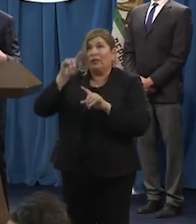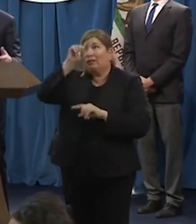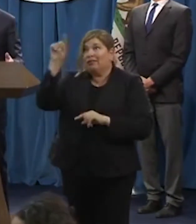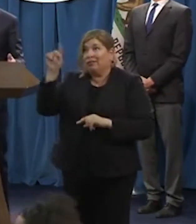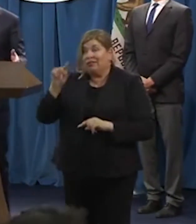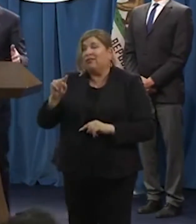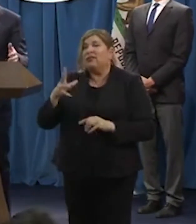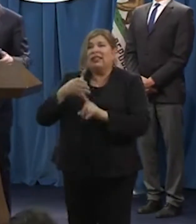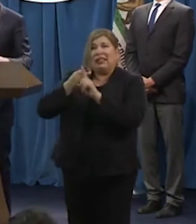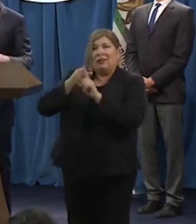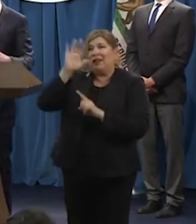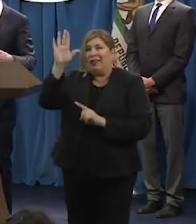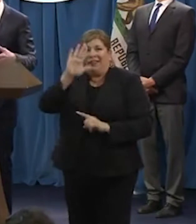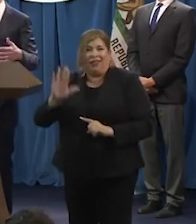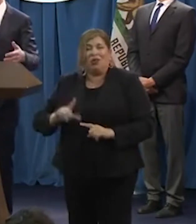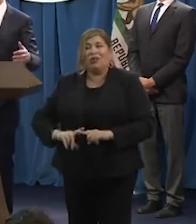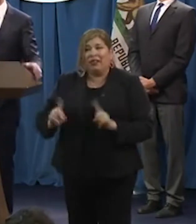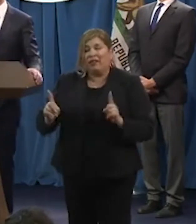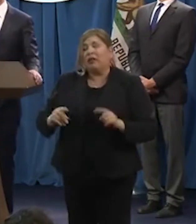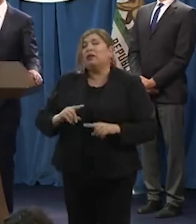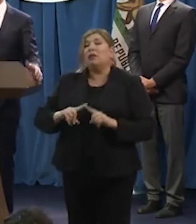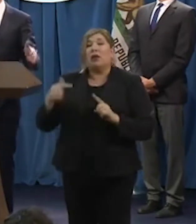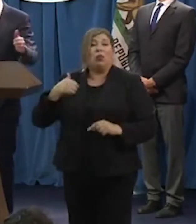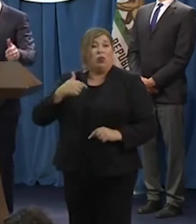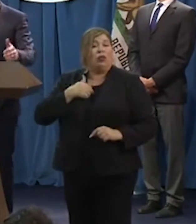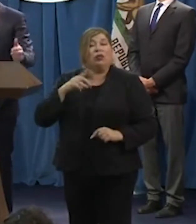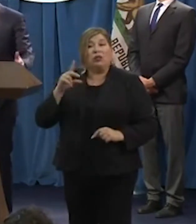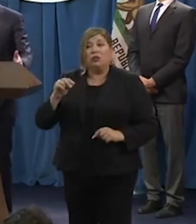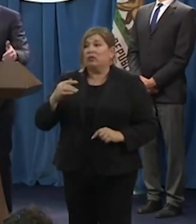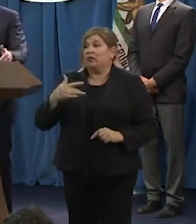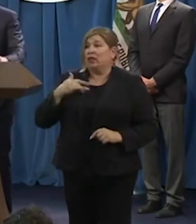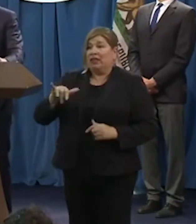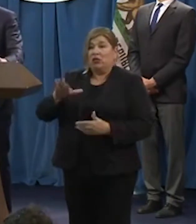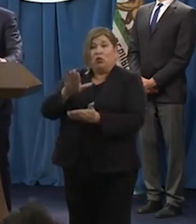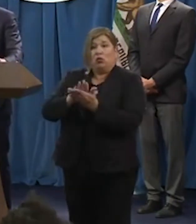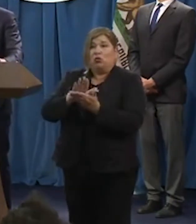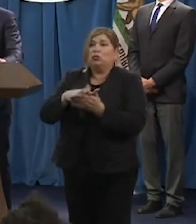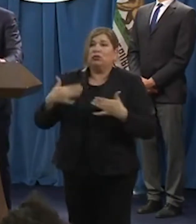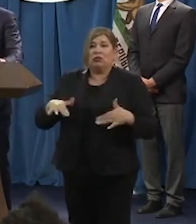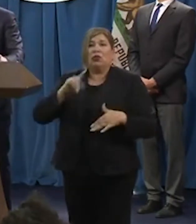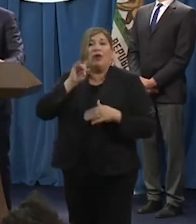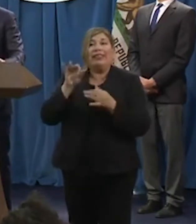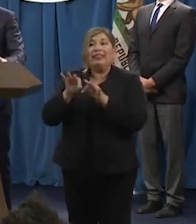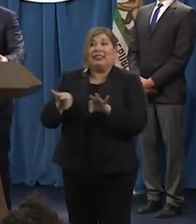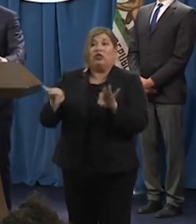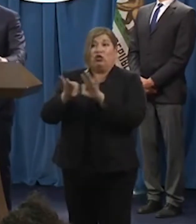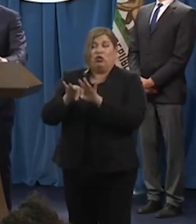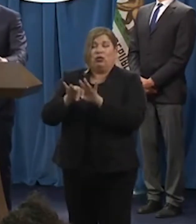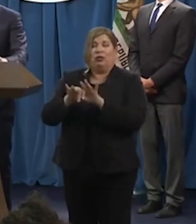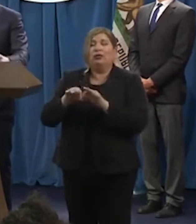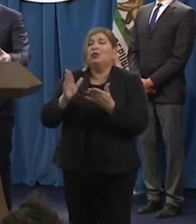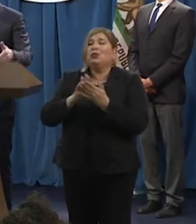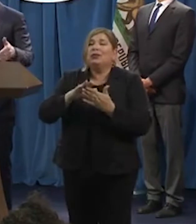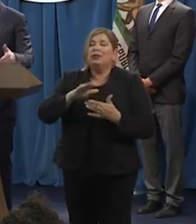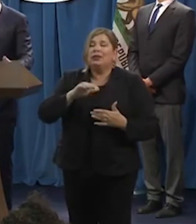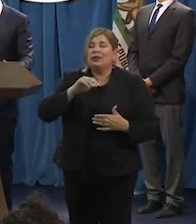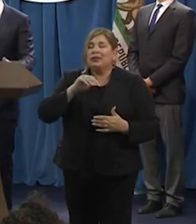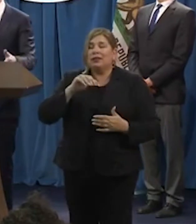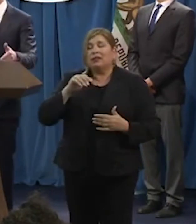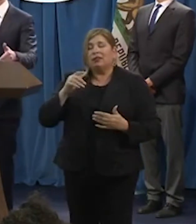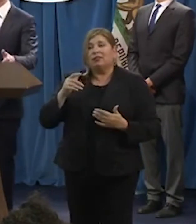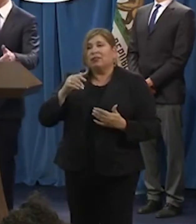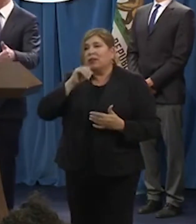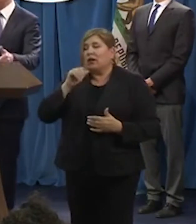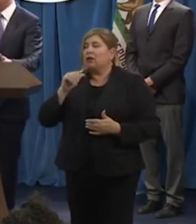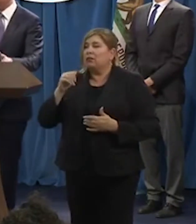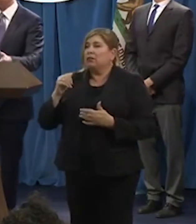impacted differently. But we do deem that schools are essential, not non-essential. But we lay out, as